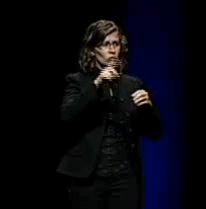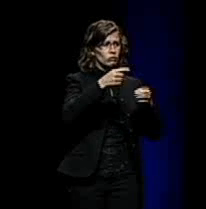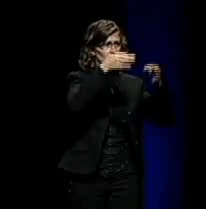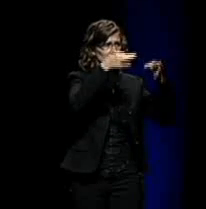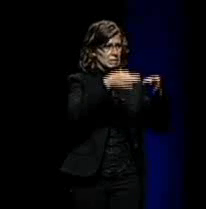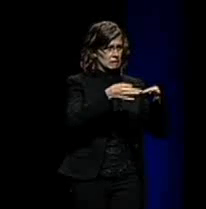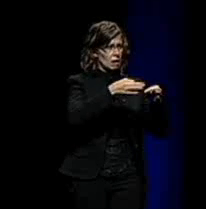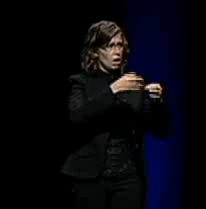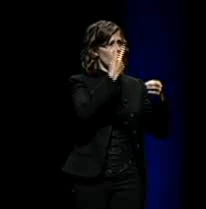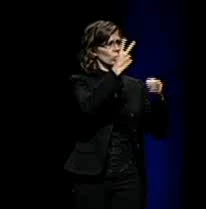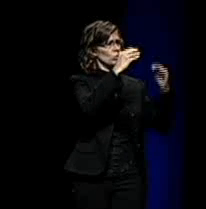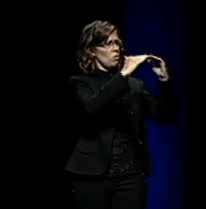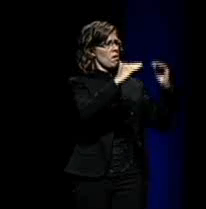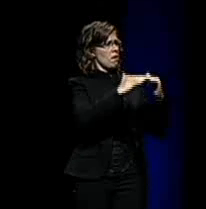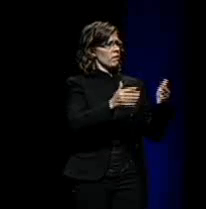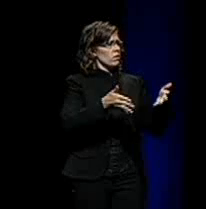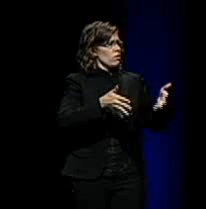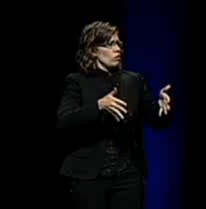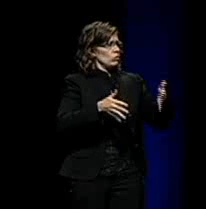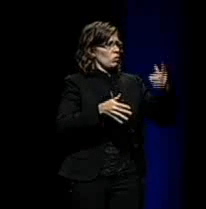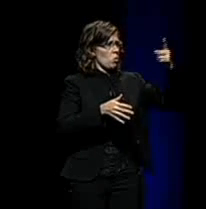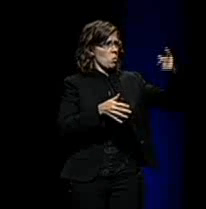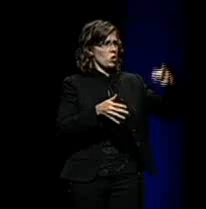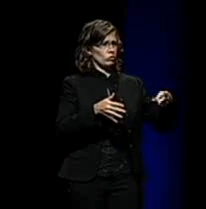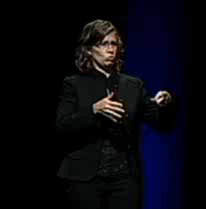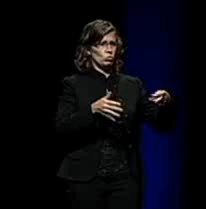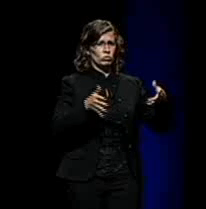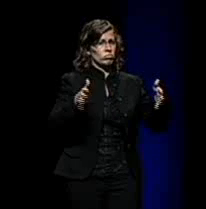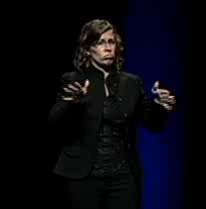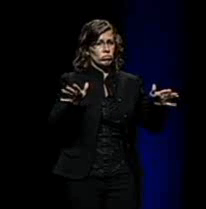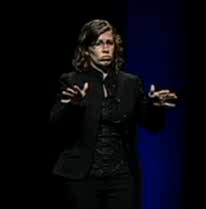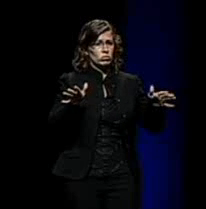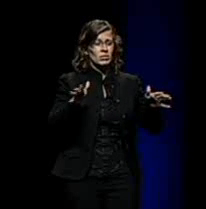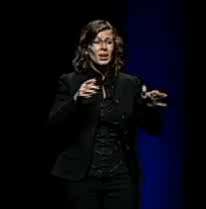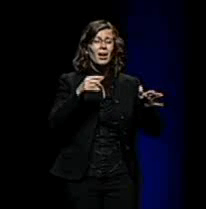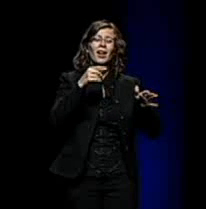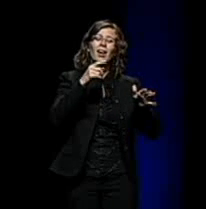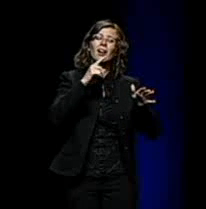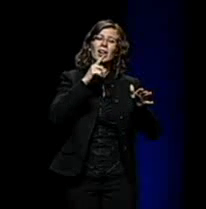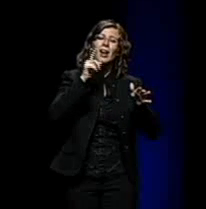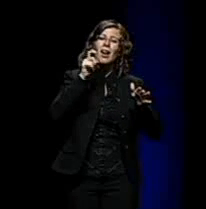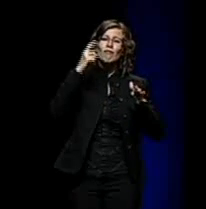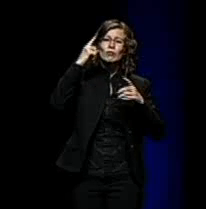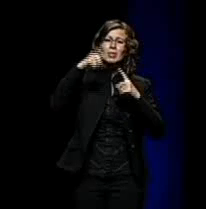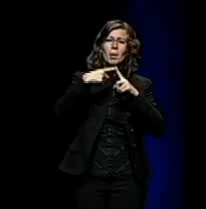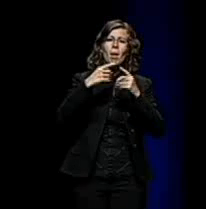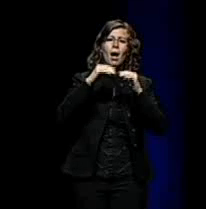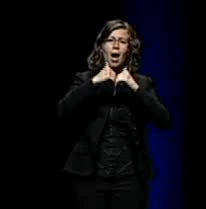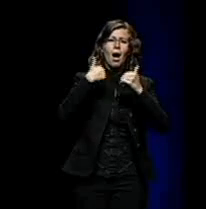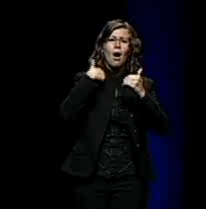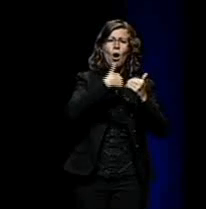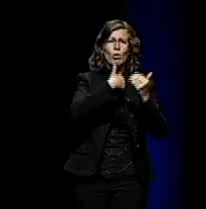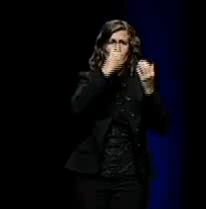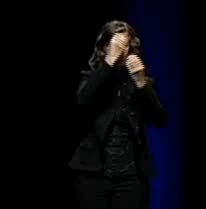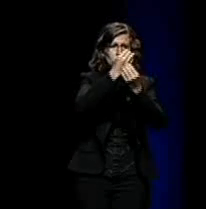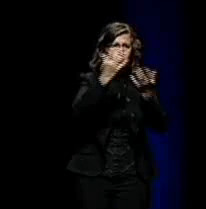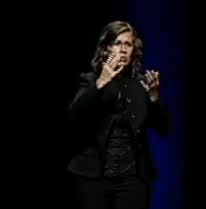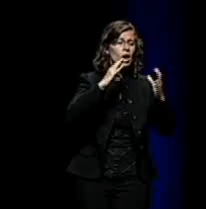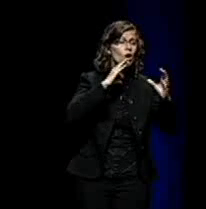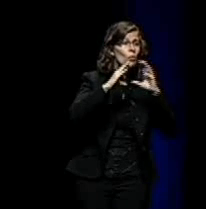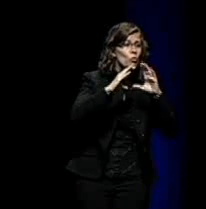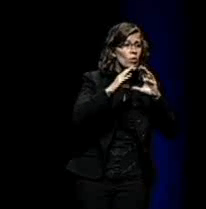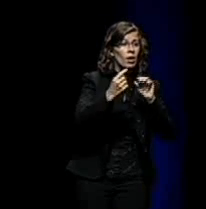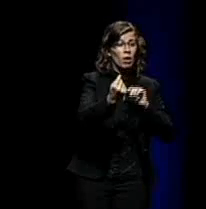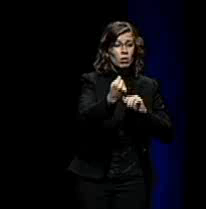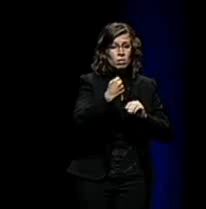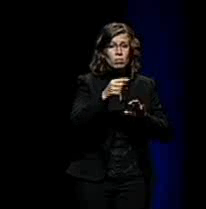And this becomes a communications issue. Remember I talked about truth in advertising. You want to communicate